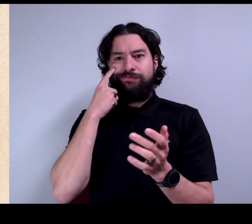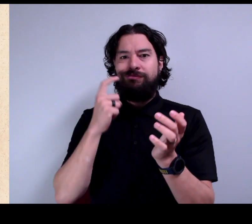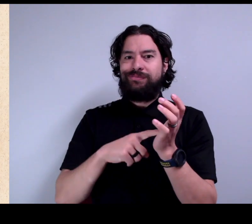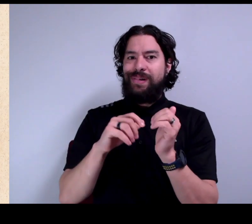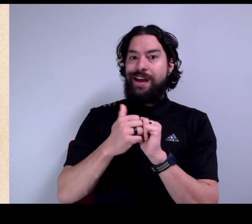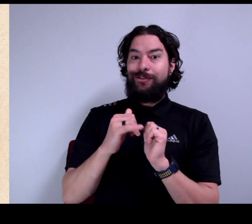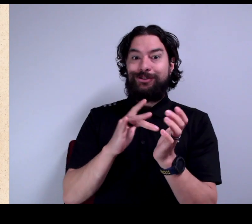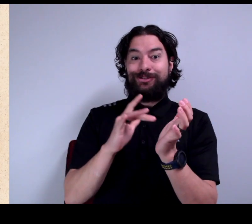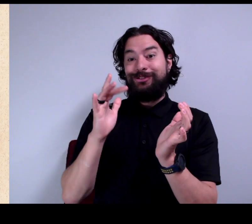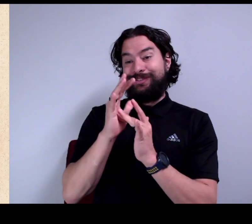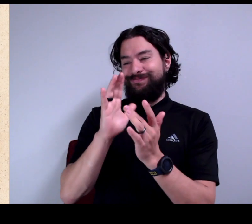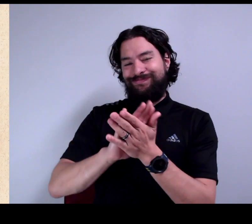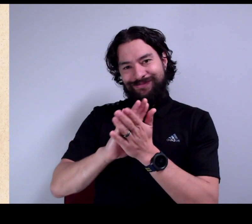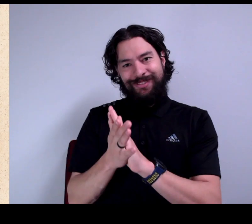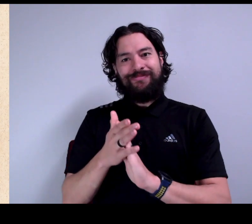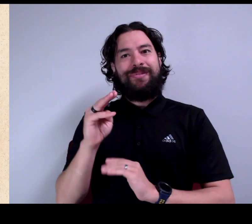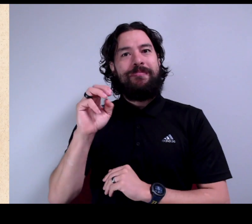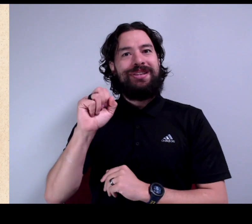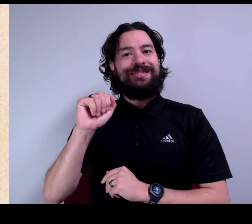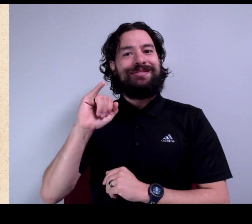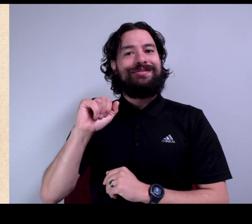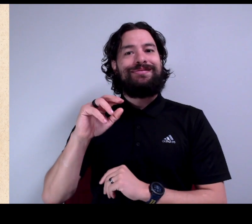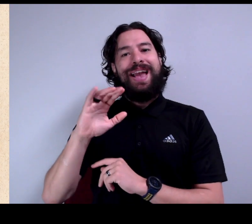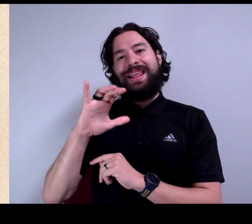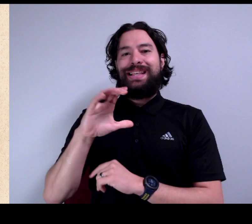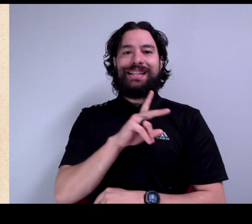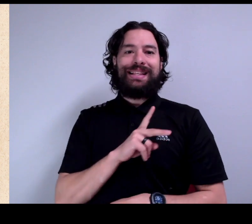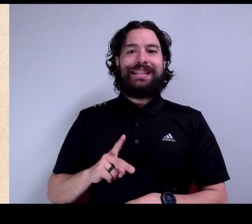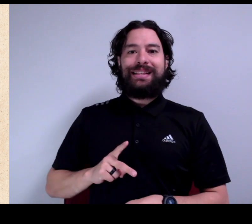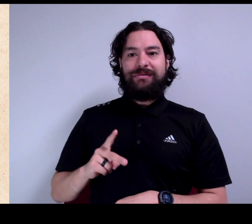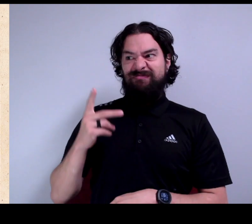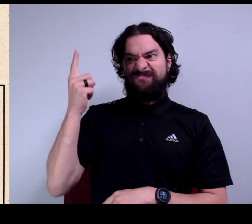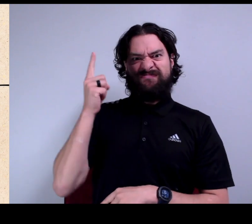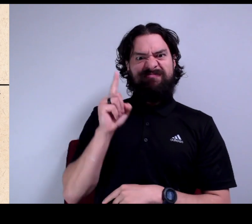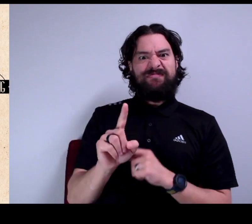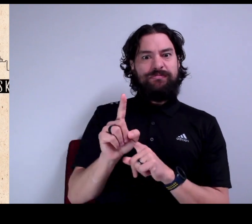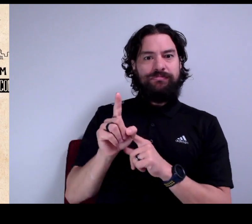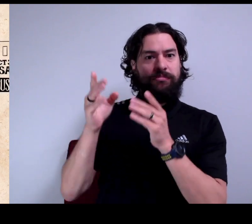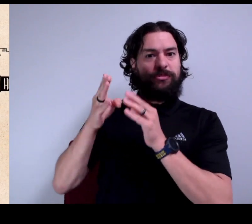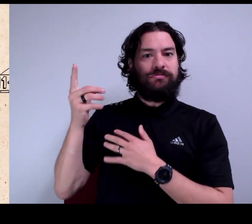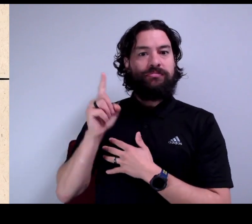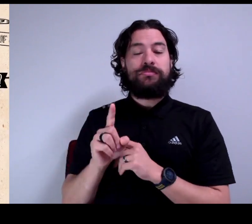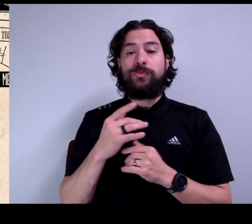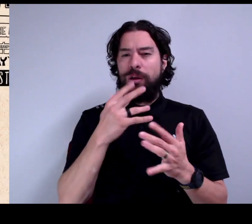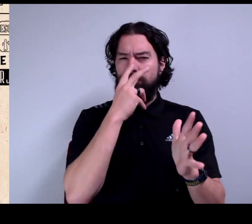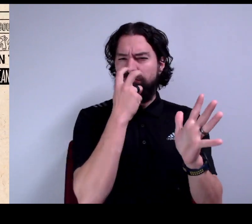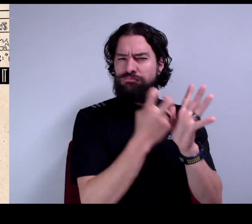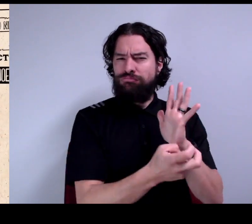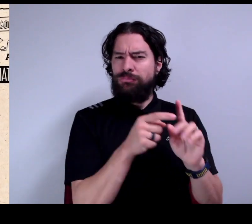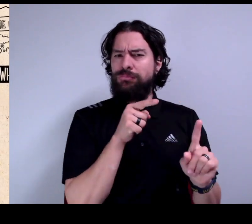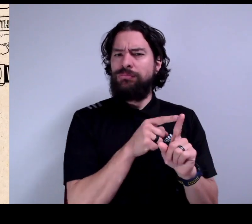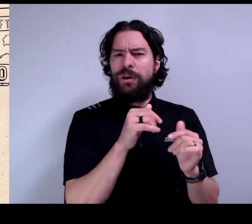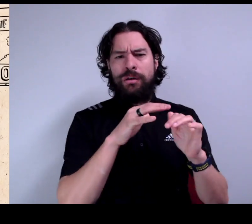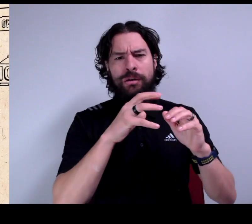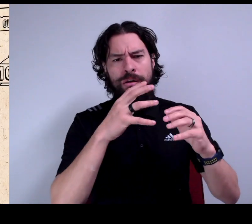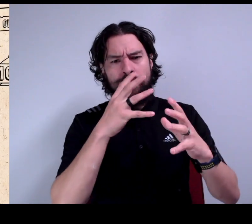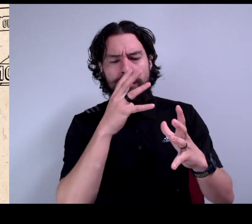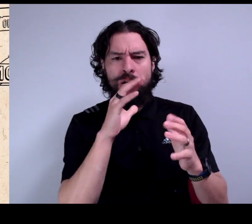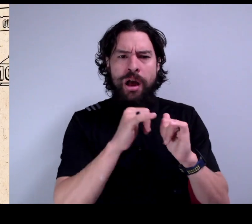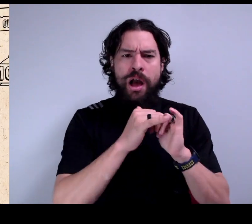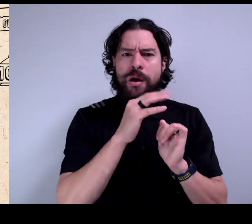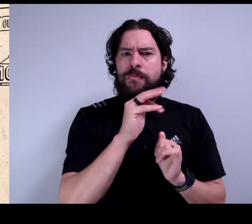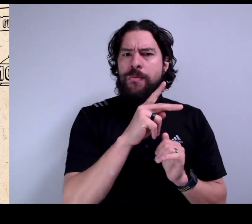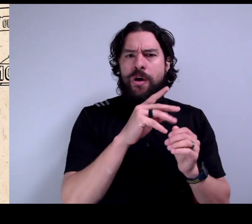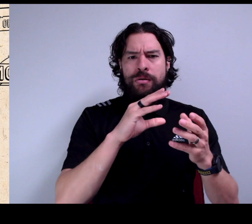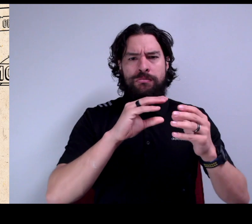the surprising paradox of how Jesus becomes the Messianic King. Let's just dive in and you'll see how it unfolds. After the opening line,